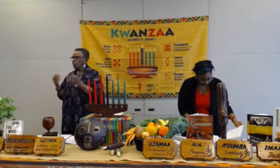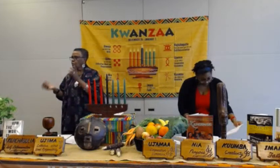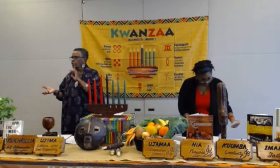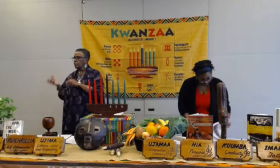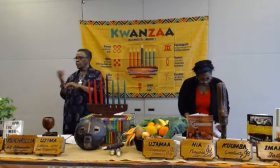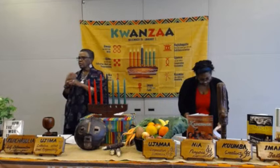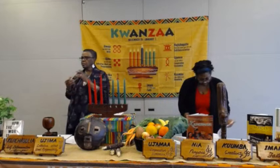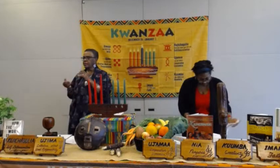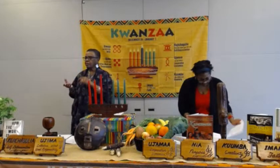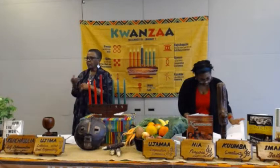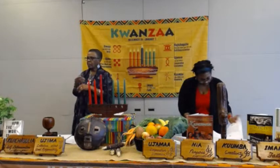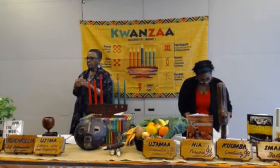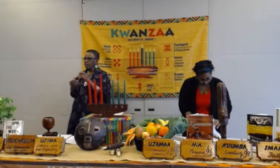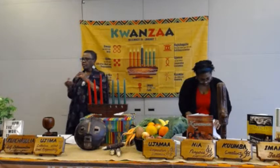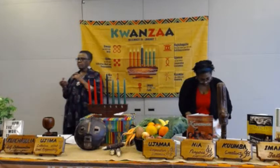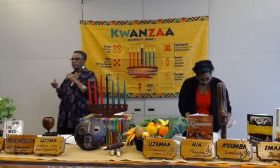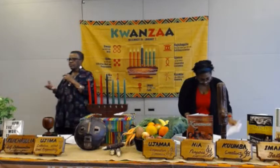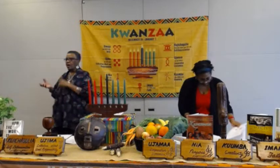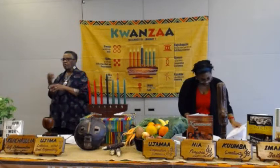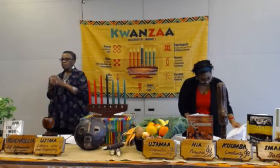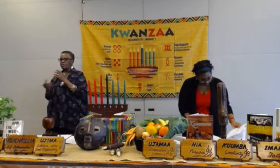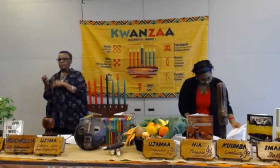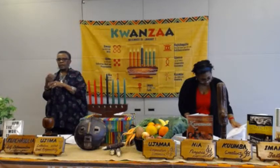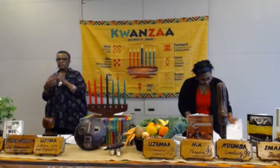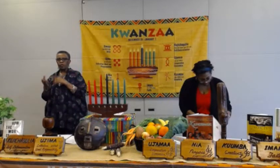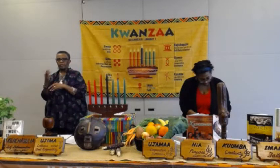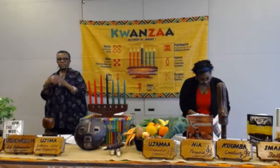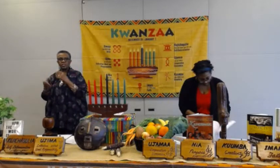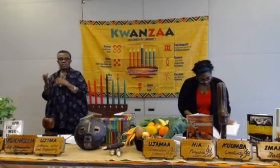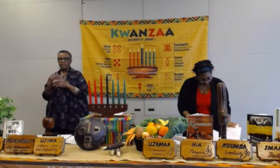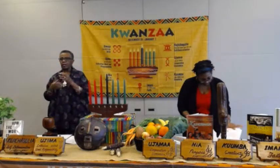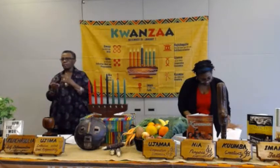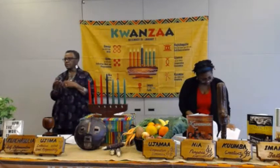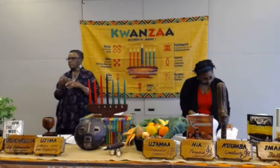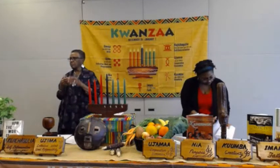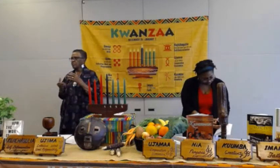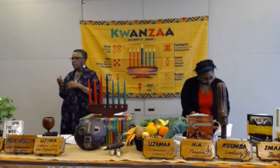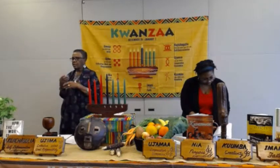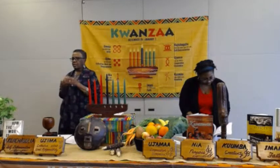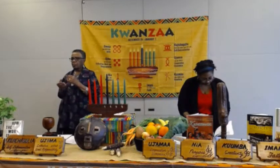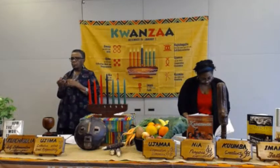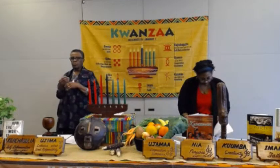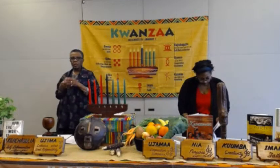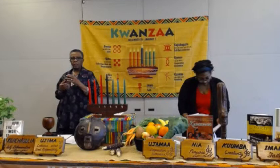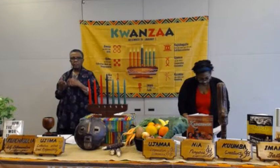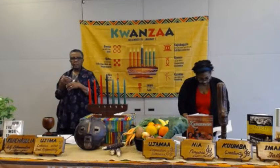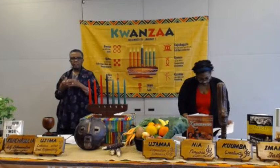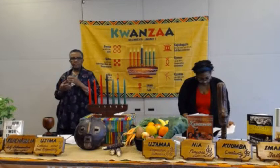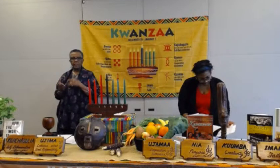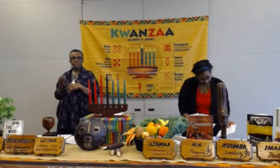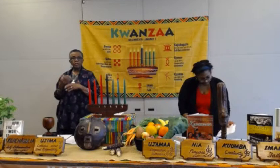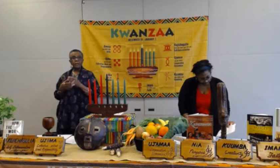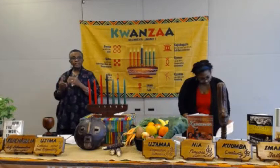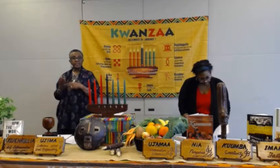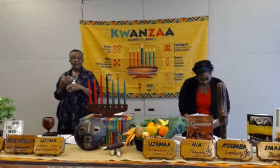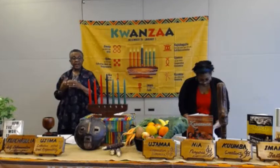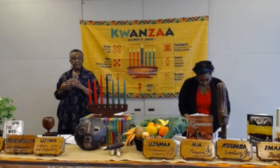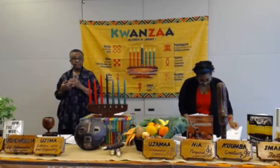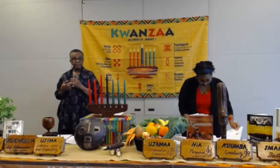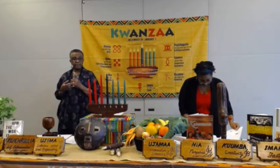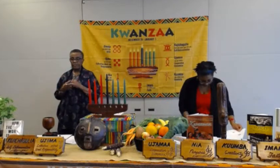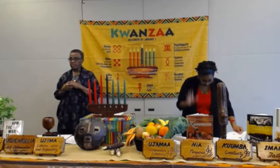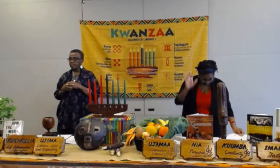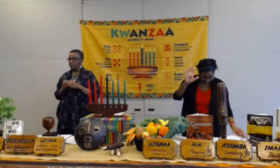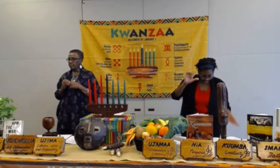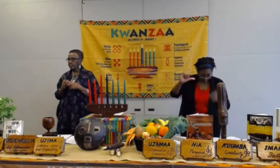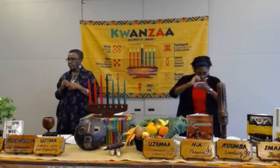And this one, we'll be doing a little bit of call and response and repetition to help us to embed this on page 5.